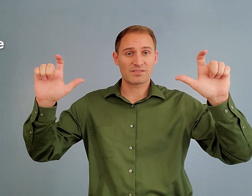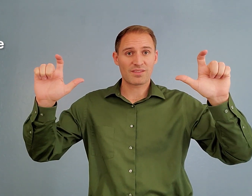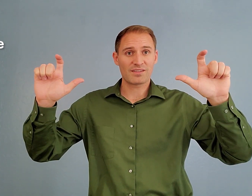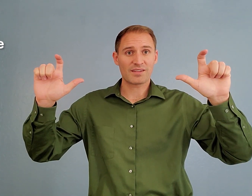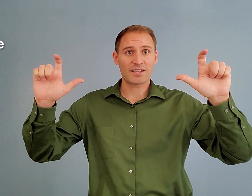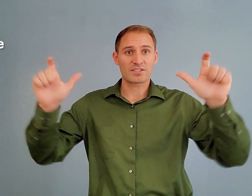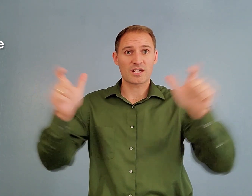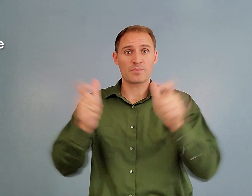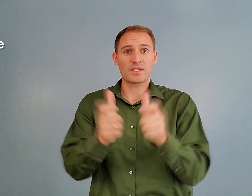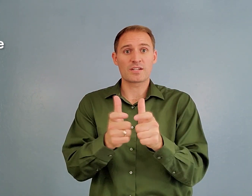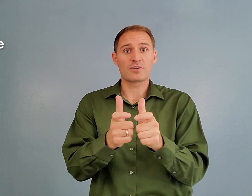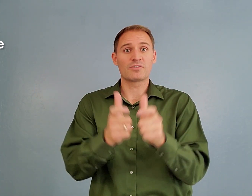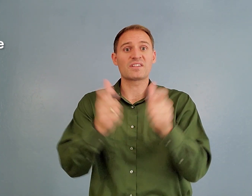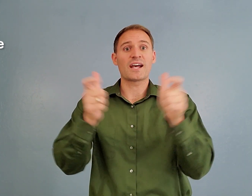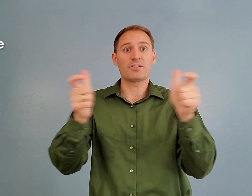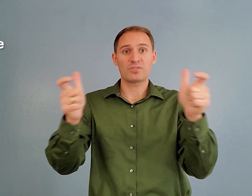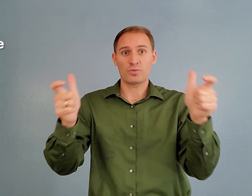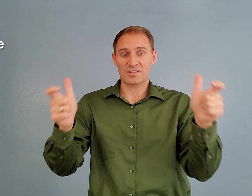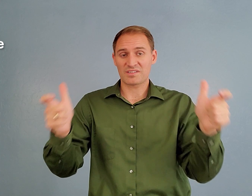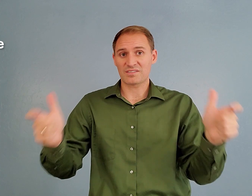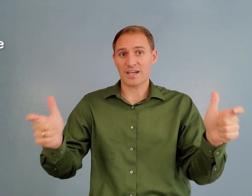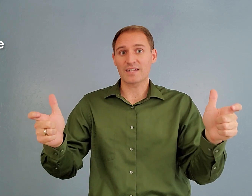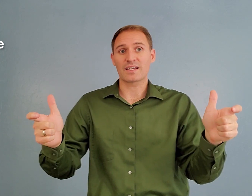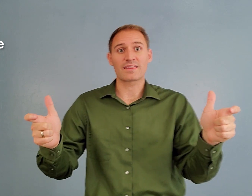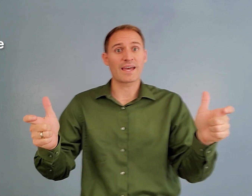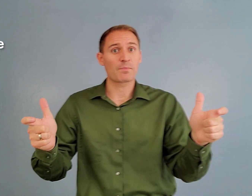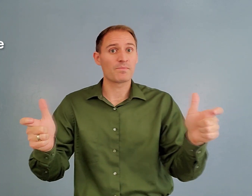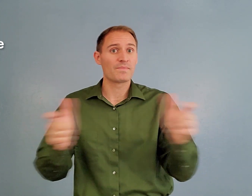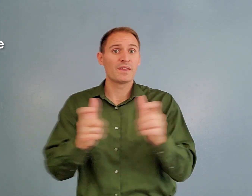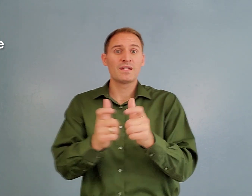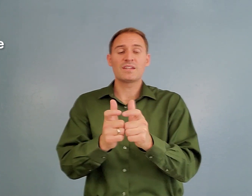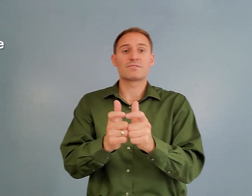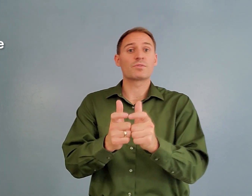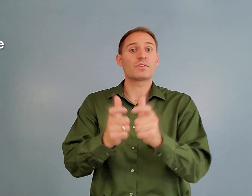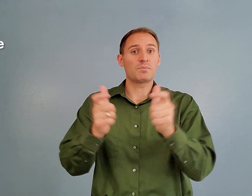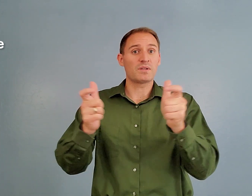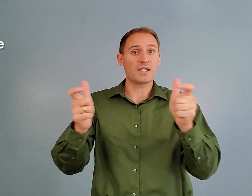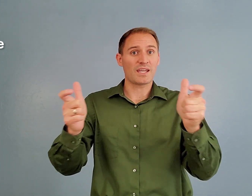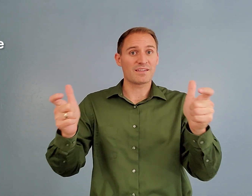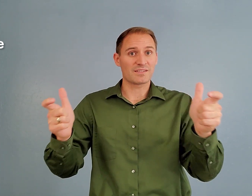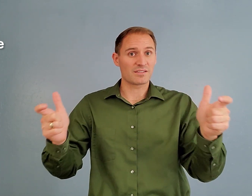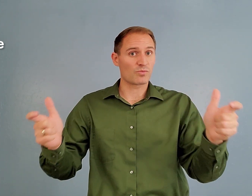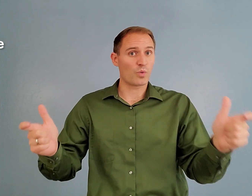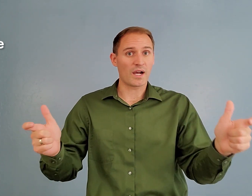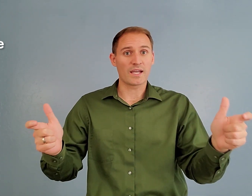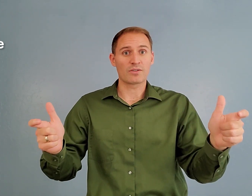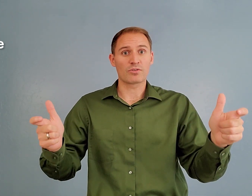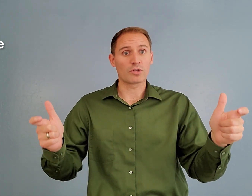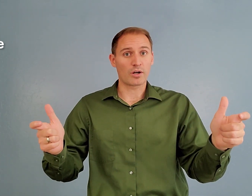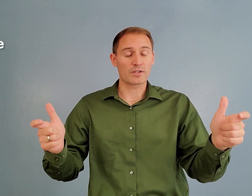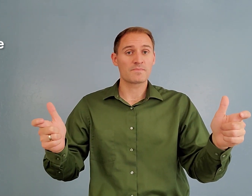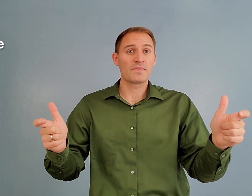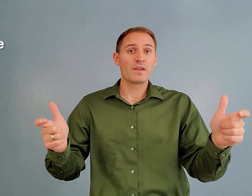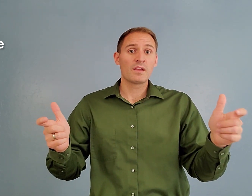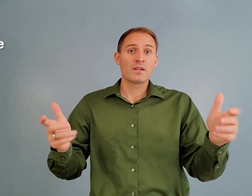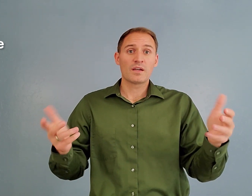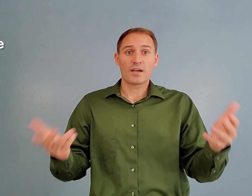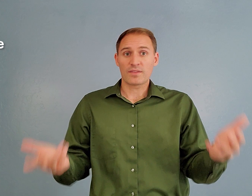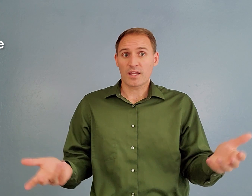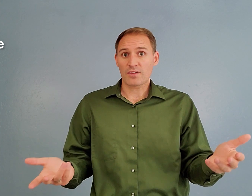this hand shape and it goes out towards the side. Like that is really big, as in it's wide or large. The other